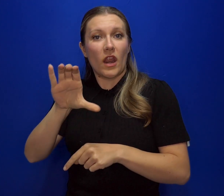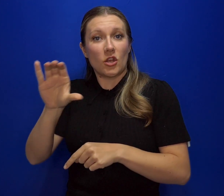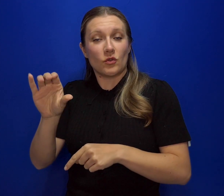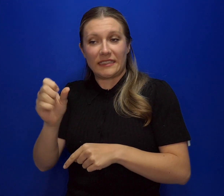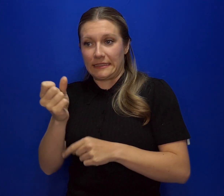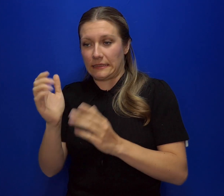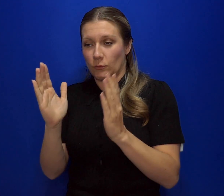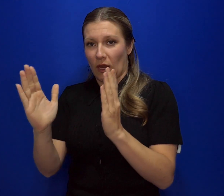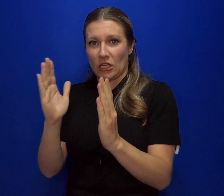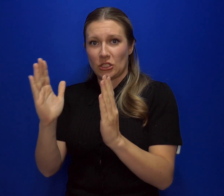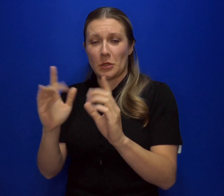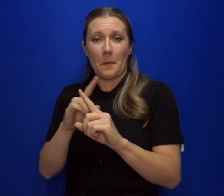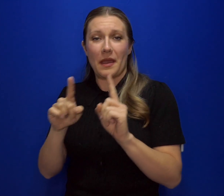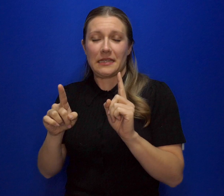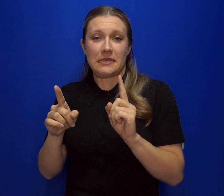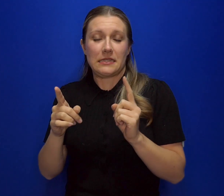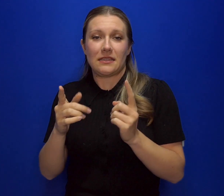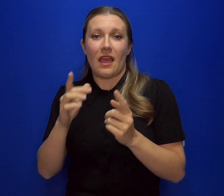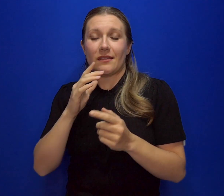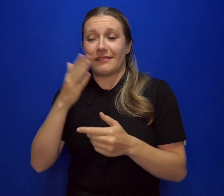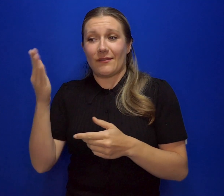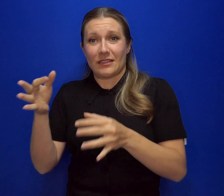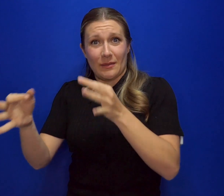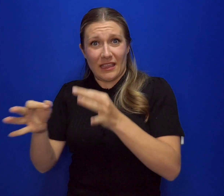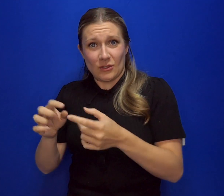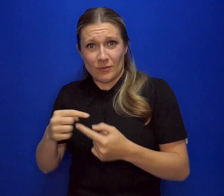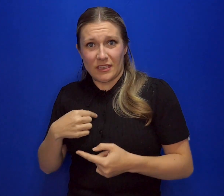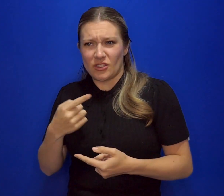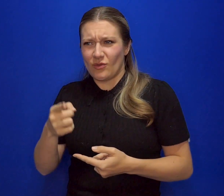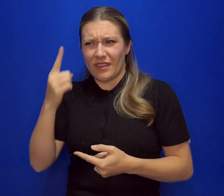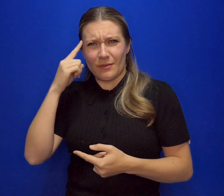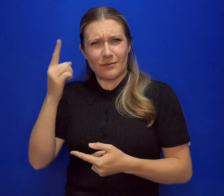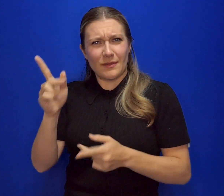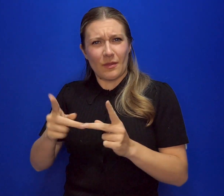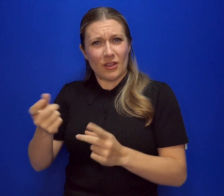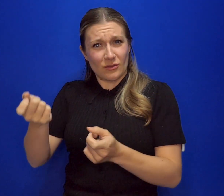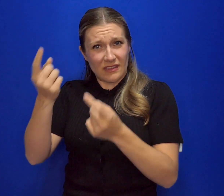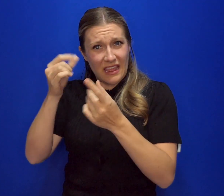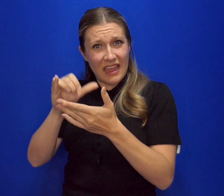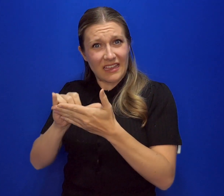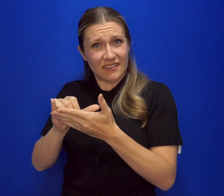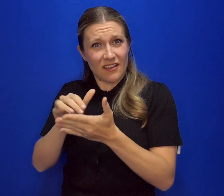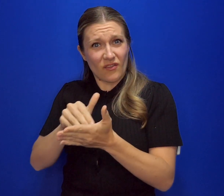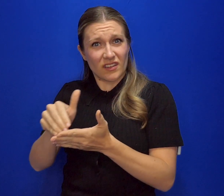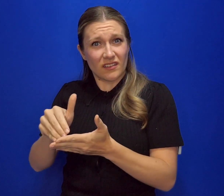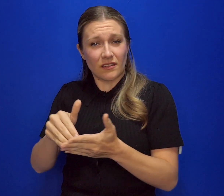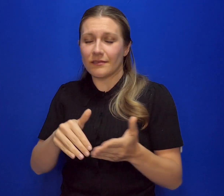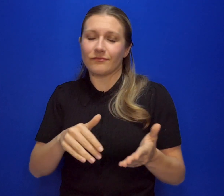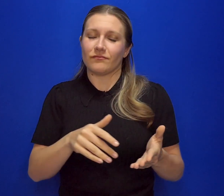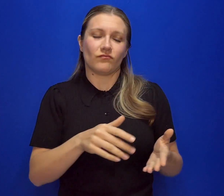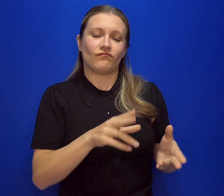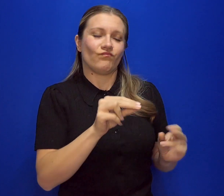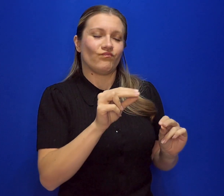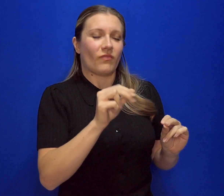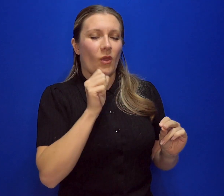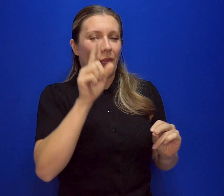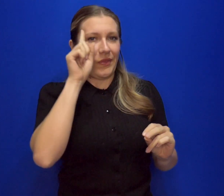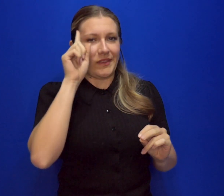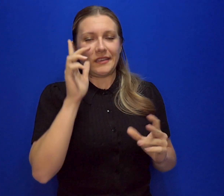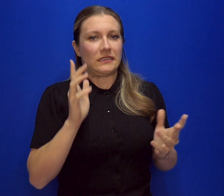would feel like she was low. Like that was never explained. Do you think people even understand that for the most part? I don't think so.